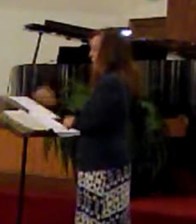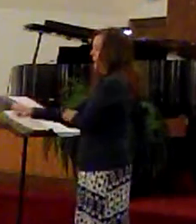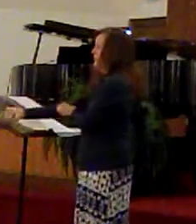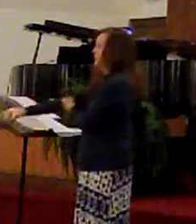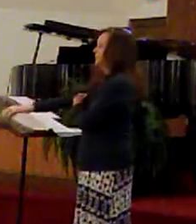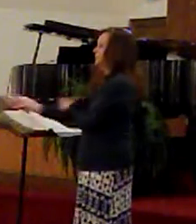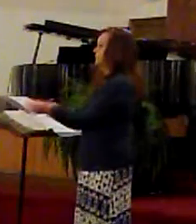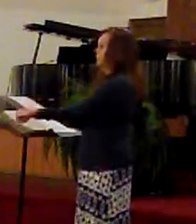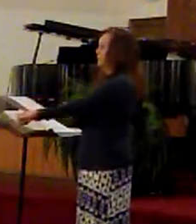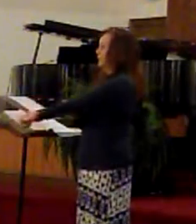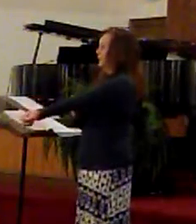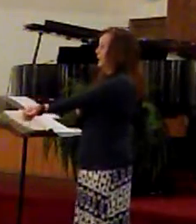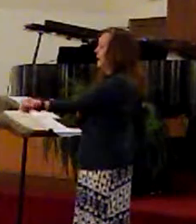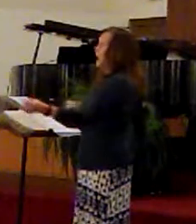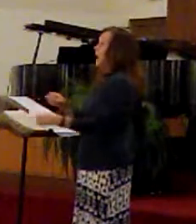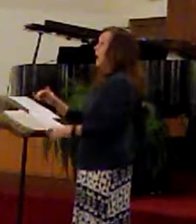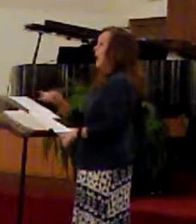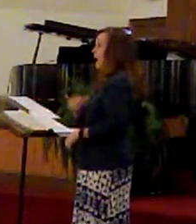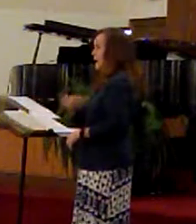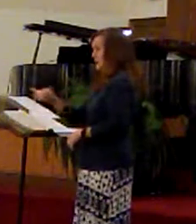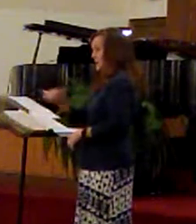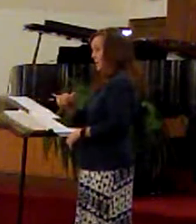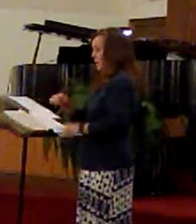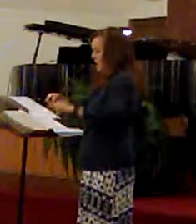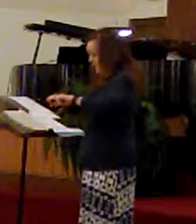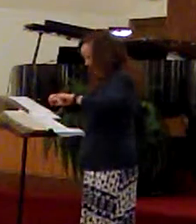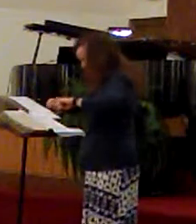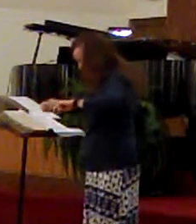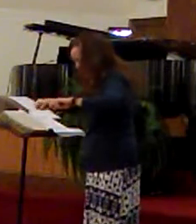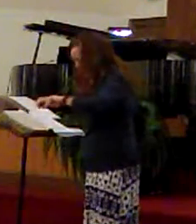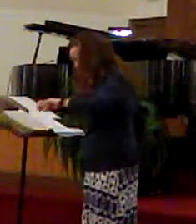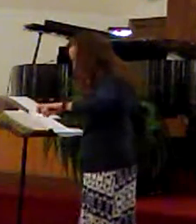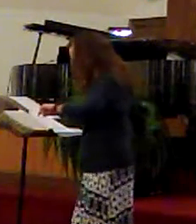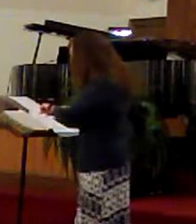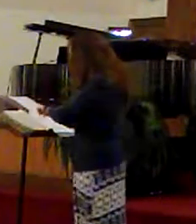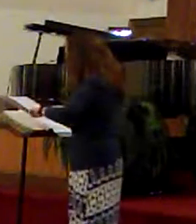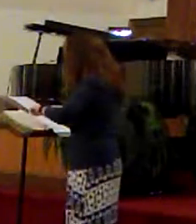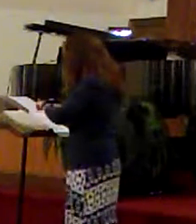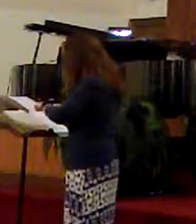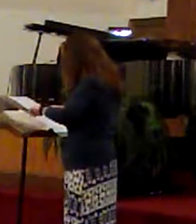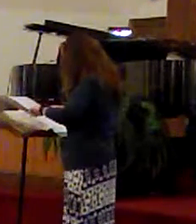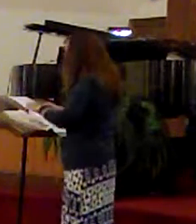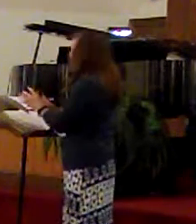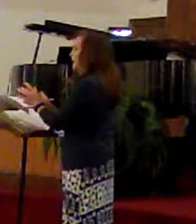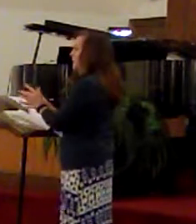But we also need to be studying our Bible daily.